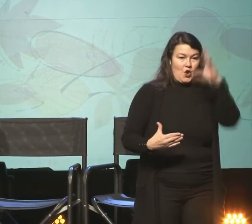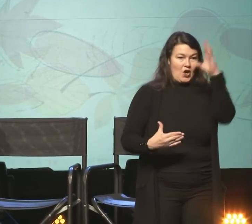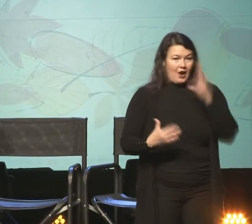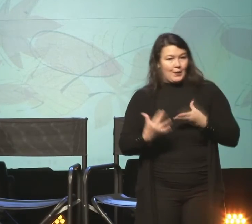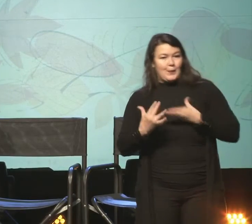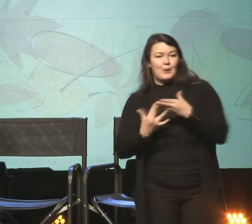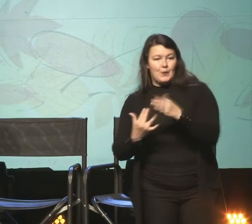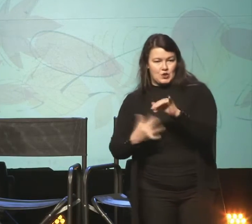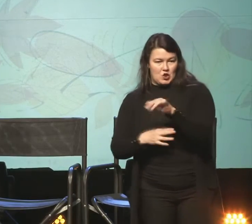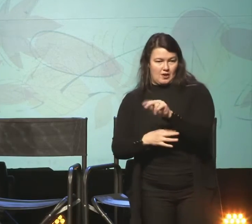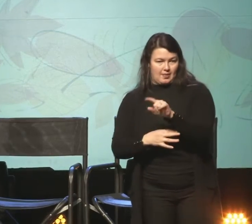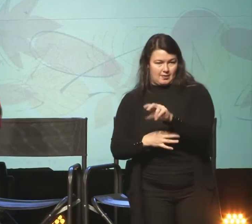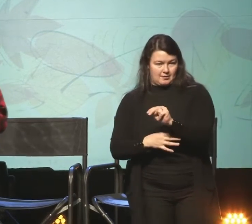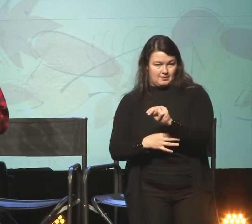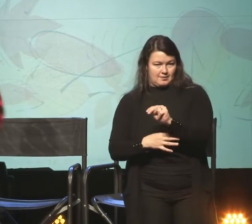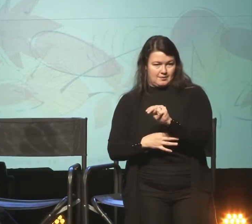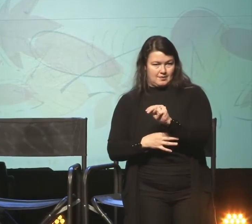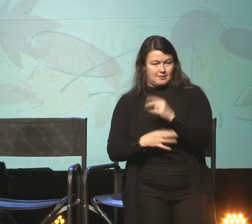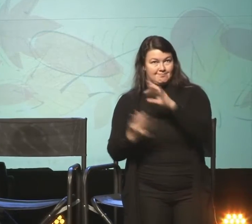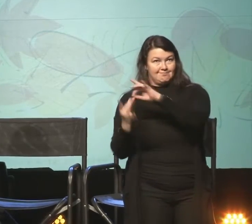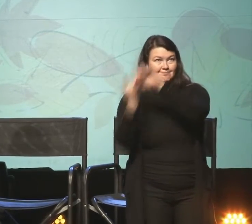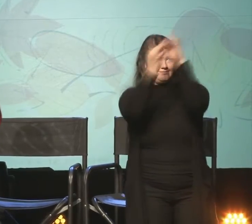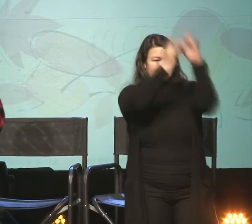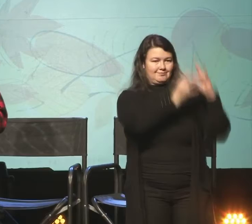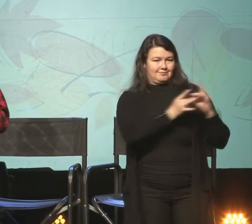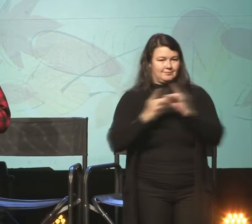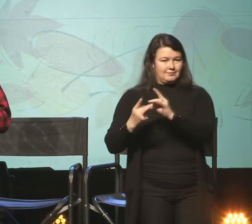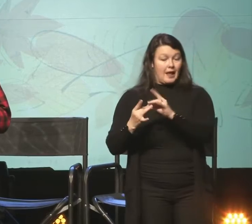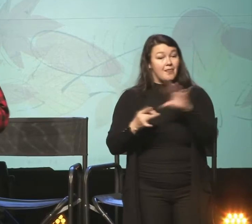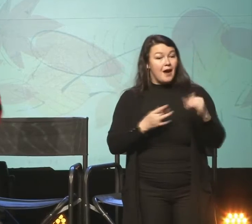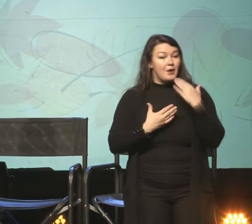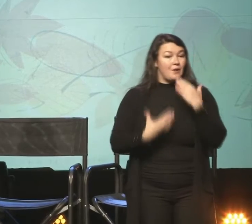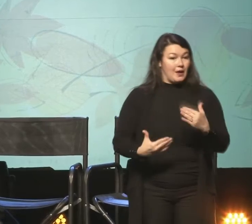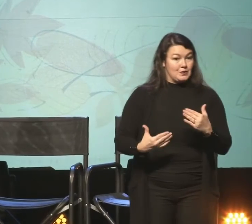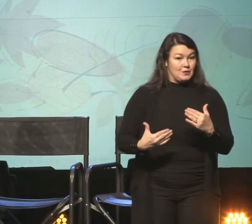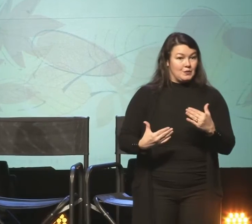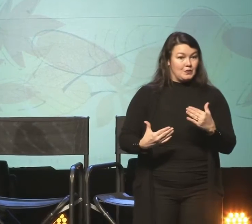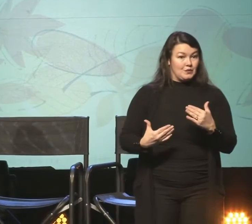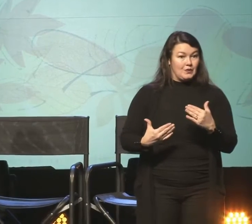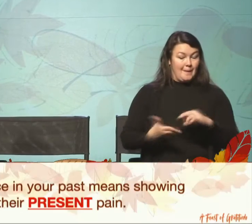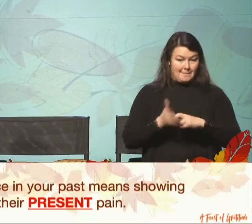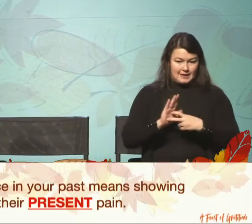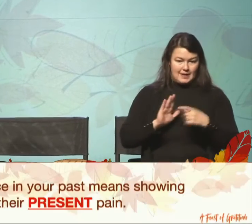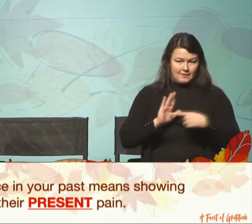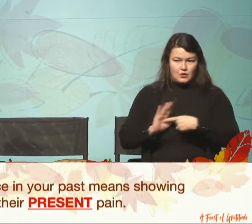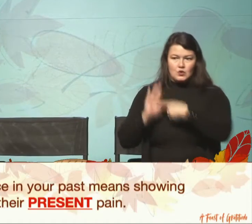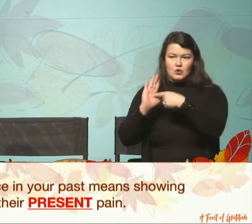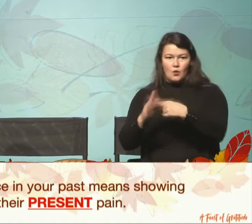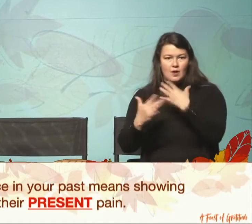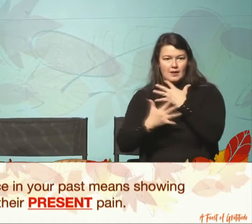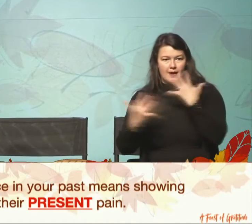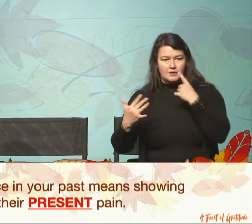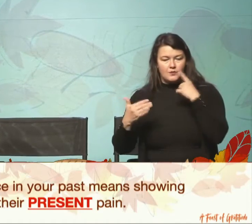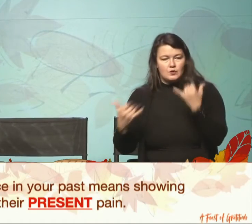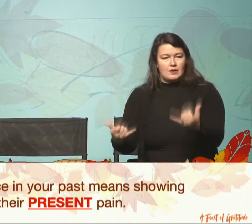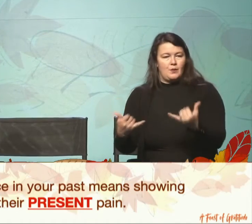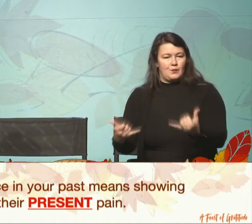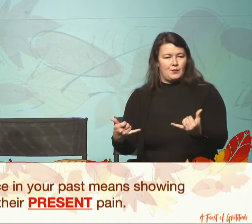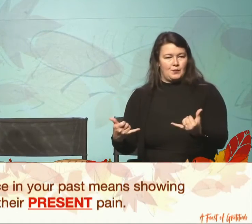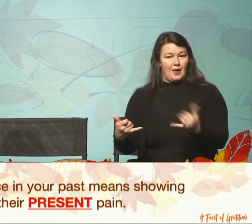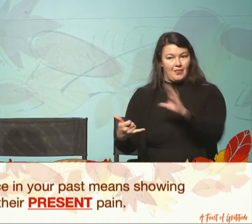Jonathan. That gratitude means showing kindness to someone in their present pain.